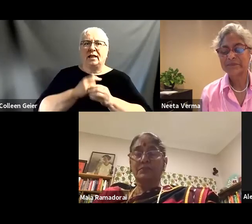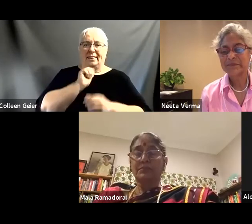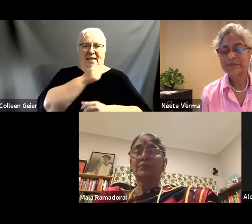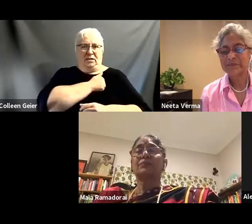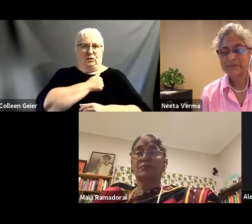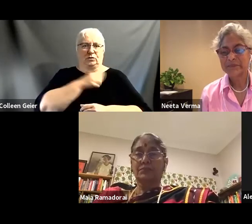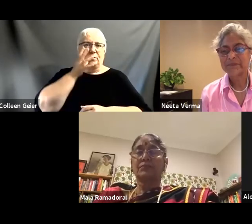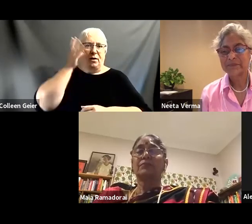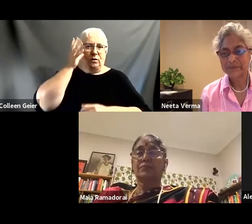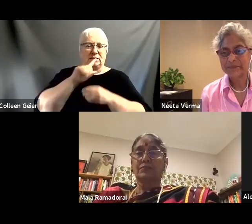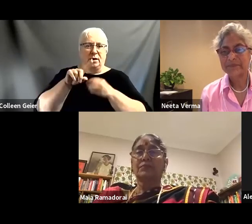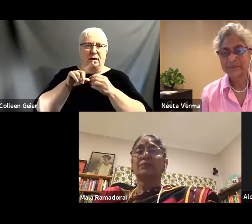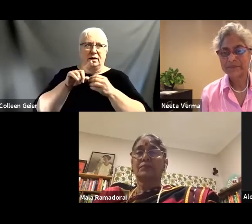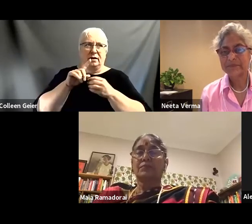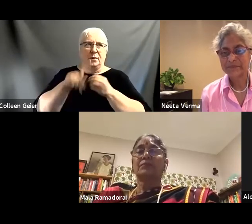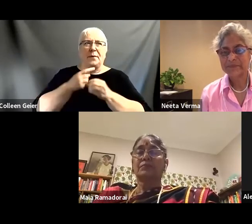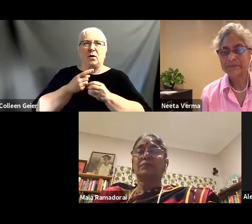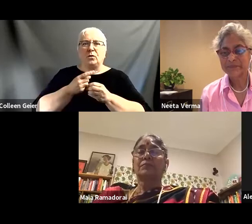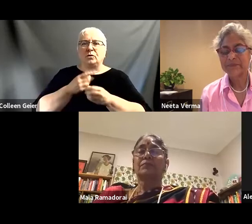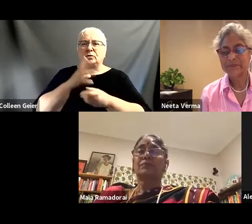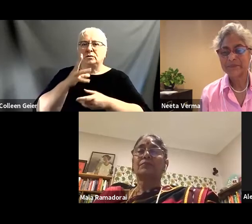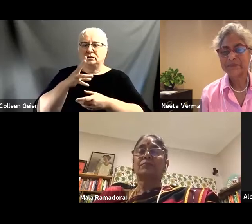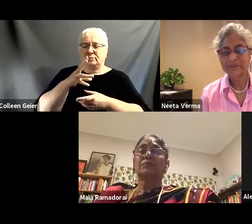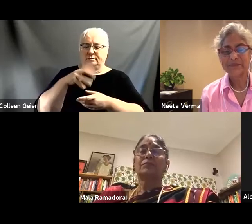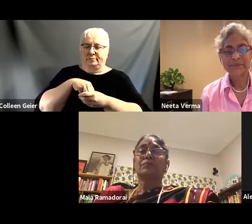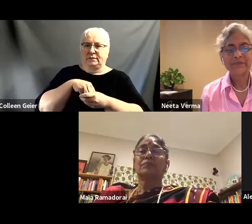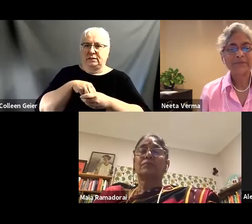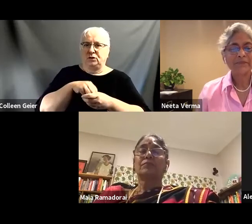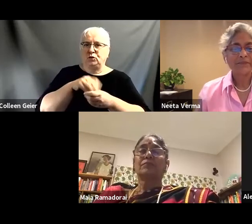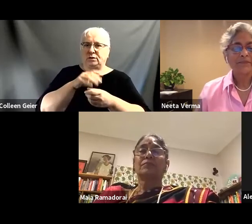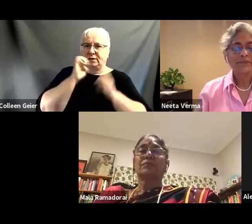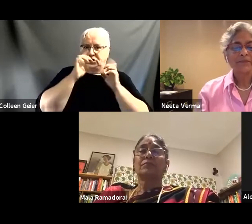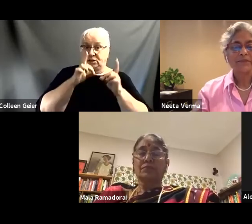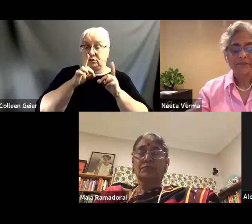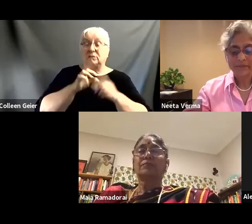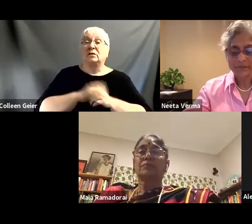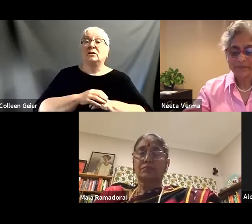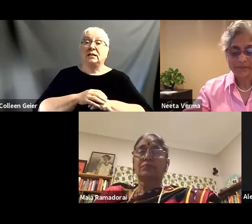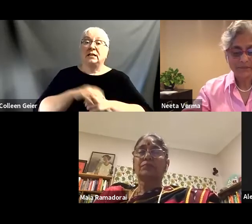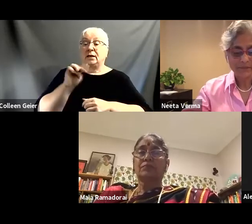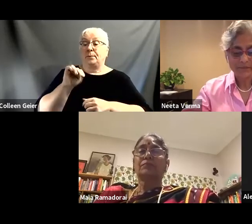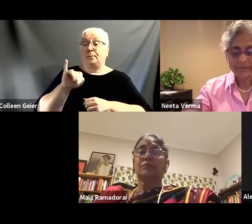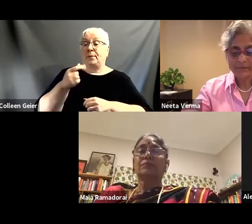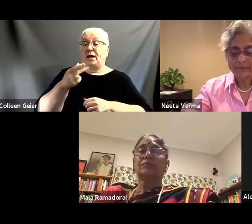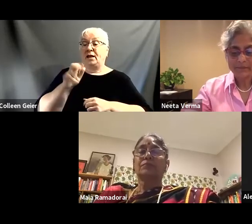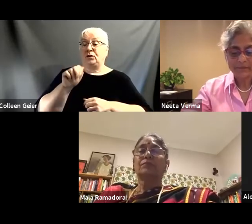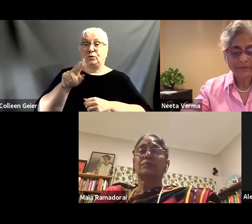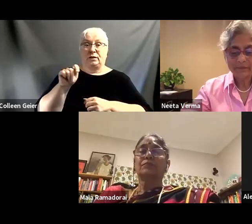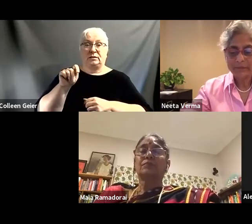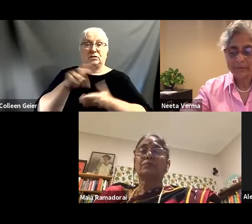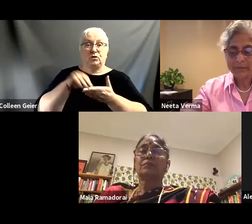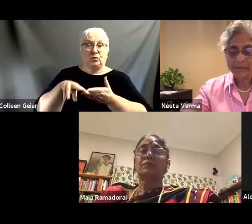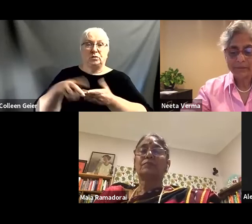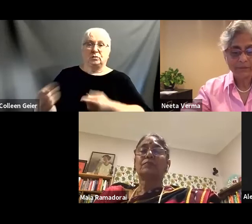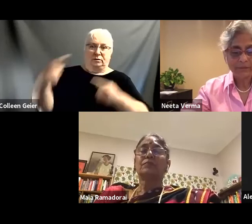towards inclusive education, especially when migrant students are included in schools where they were not previously present. Would you